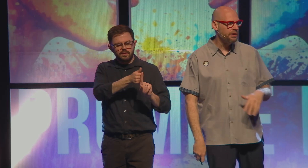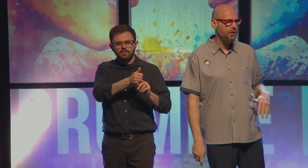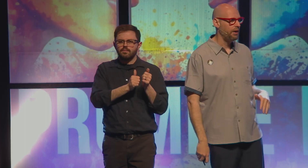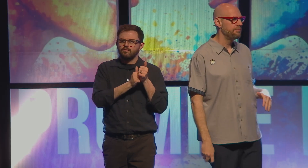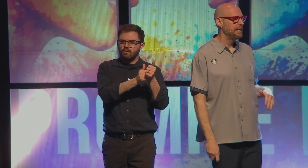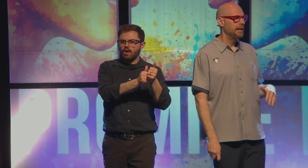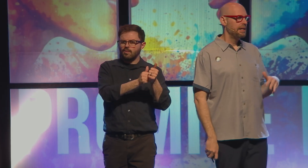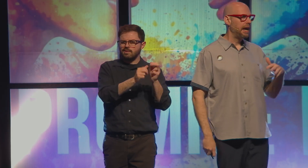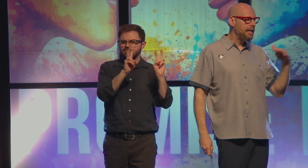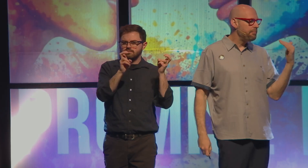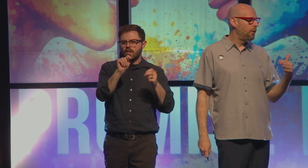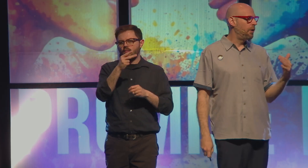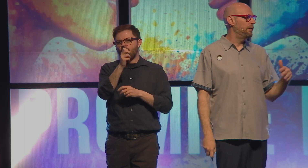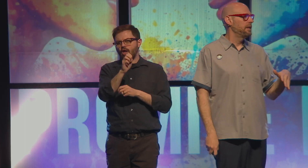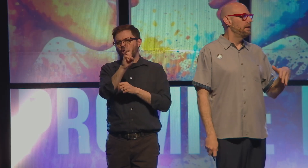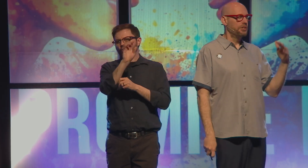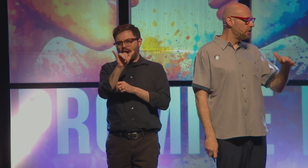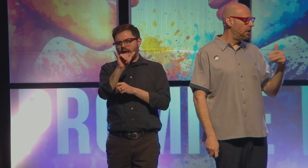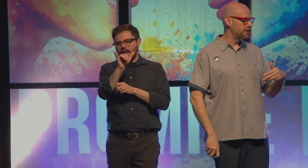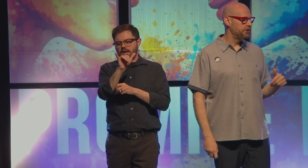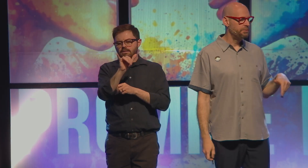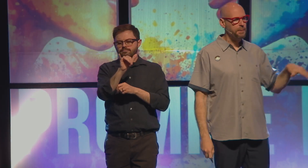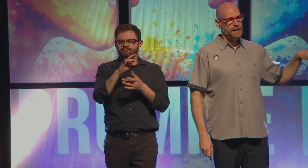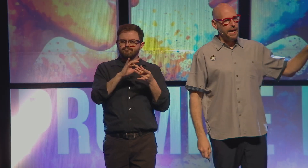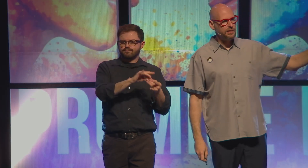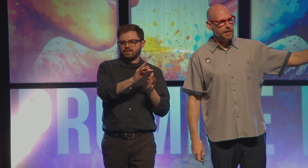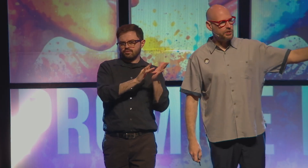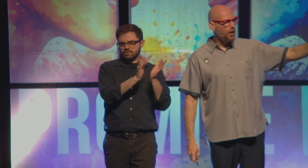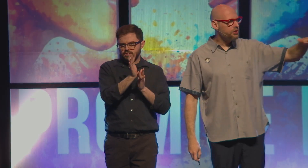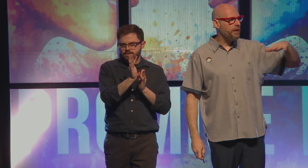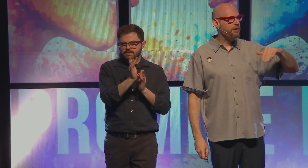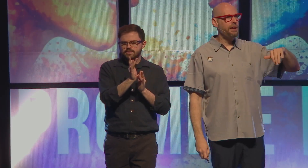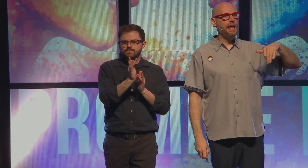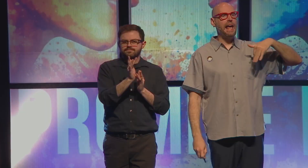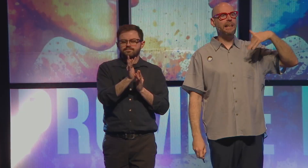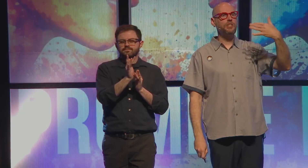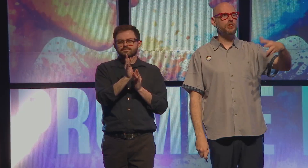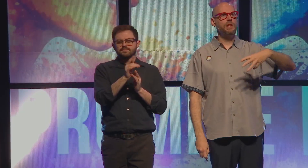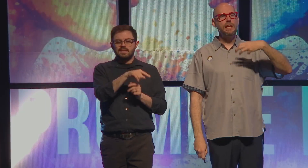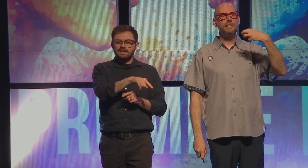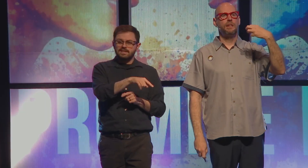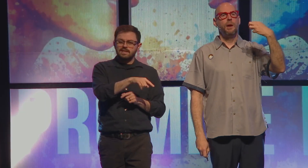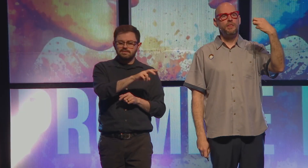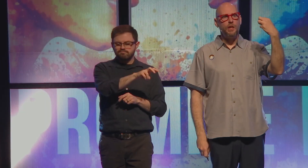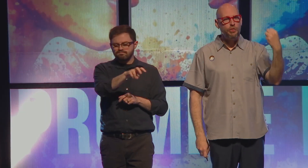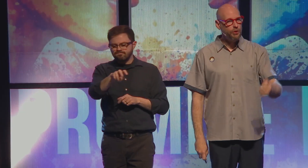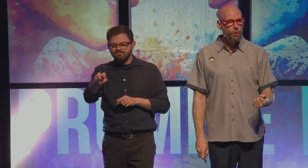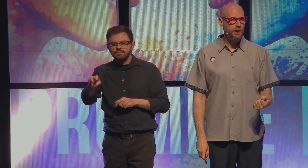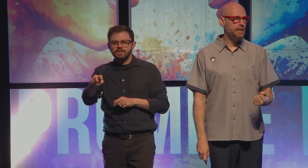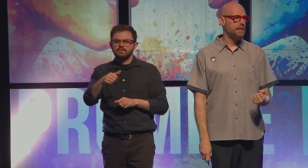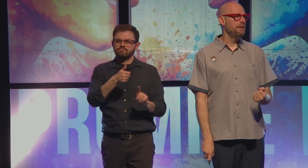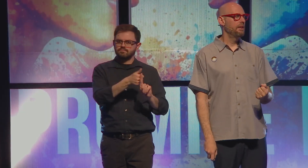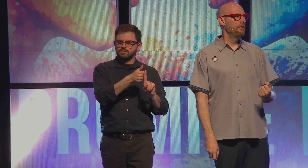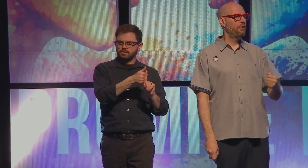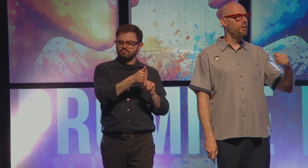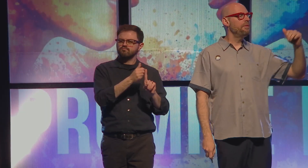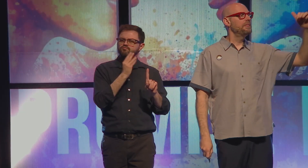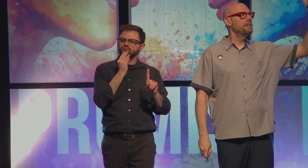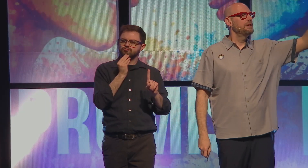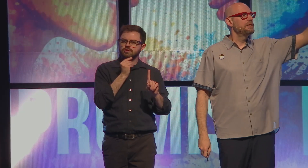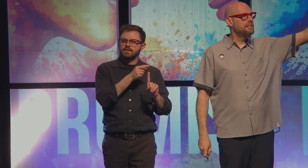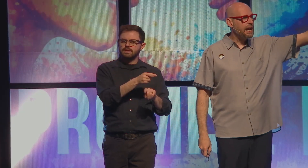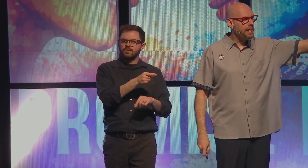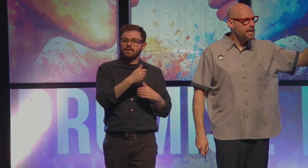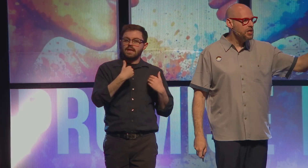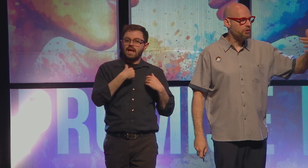very early on, a guy named Saul, and Saul's traveling around, and as a Jew, he has the authority from